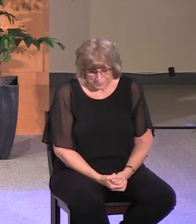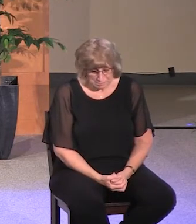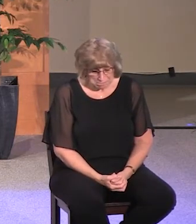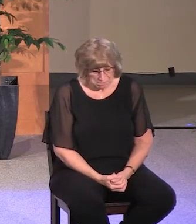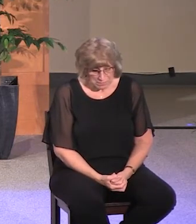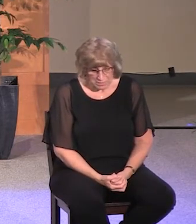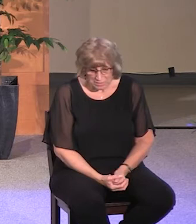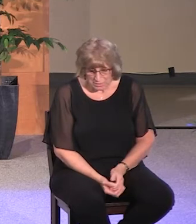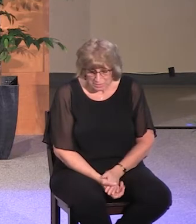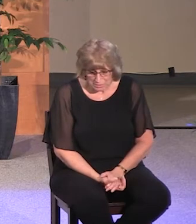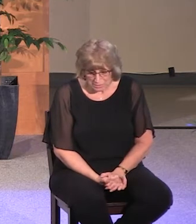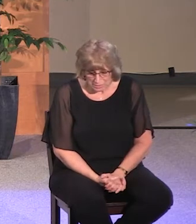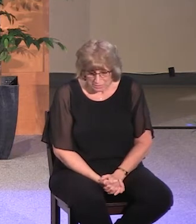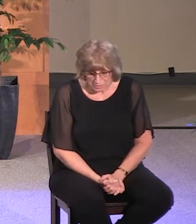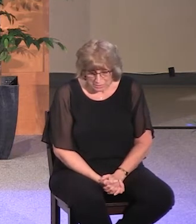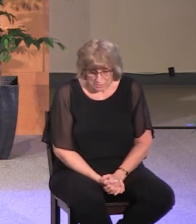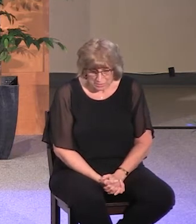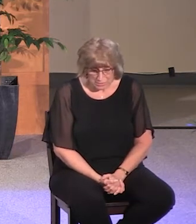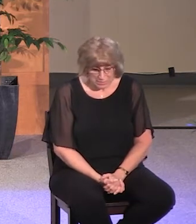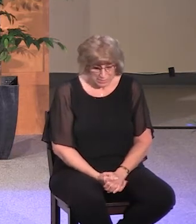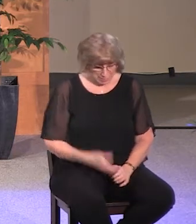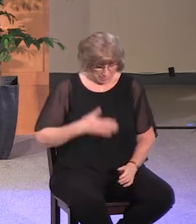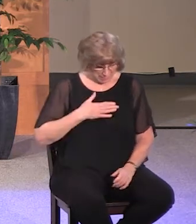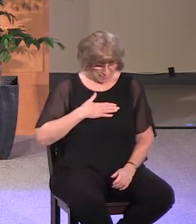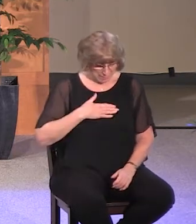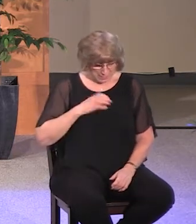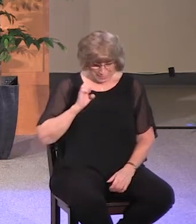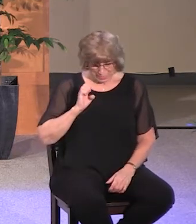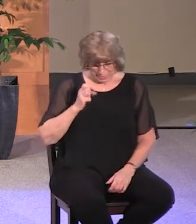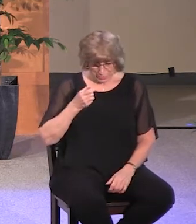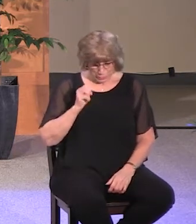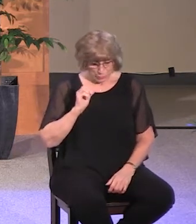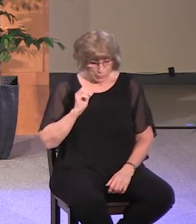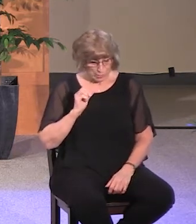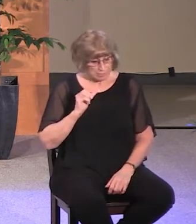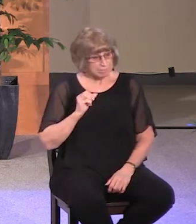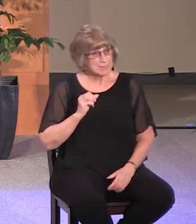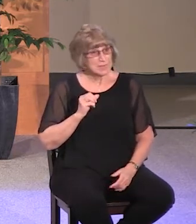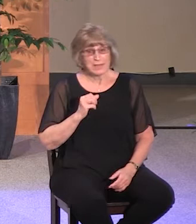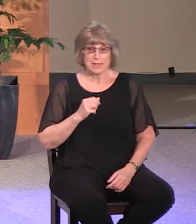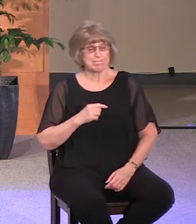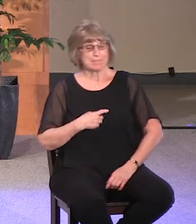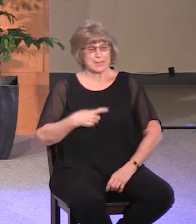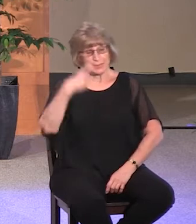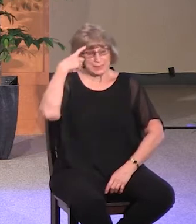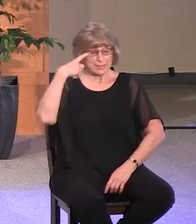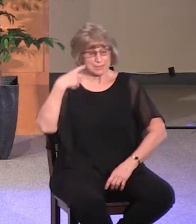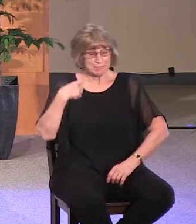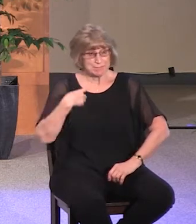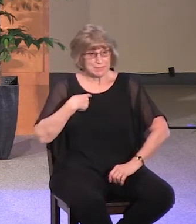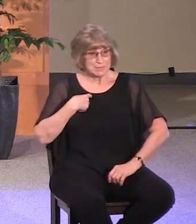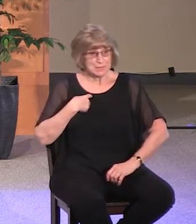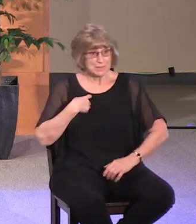And from my ego, I was just incensed by the injustice of it all, right? I can have all of those, right? We're